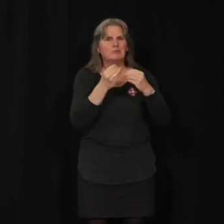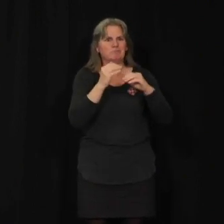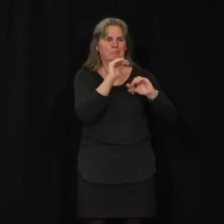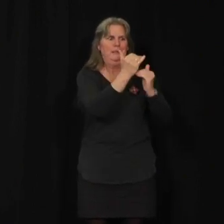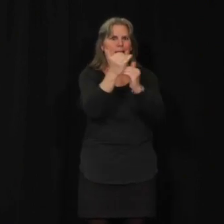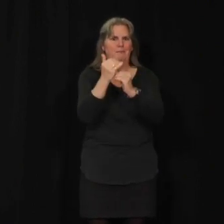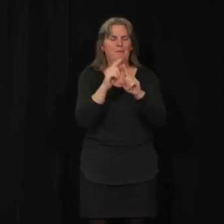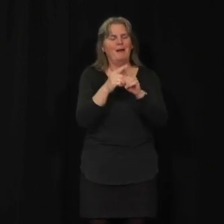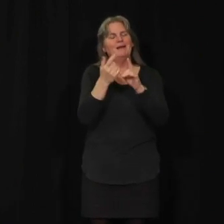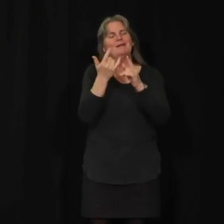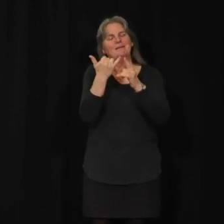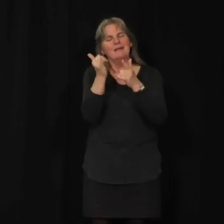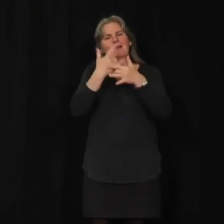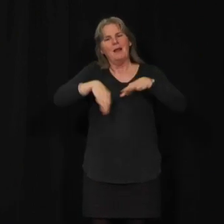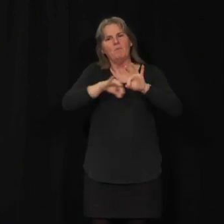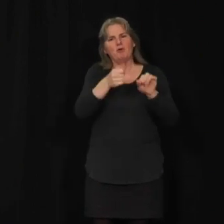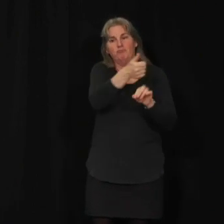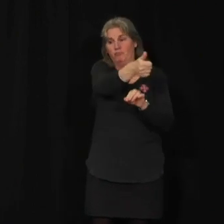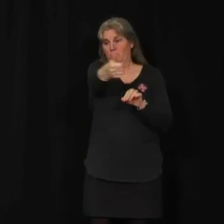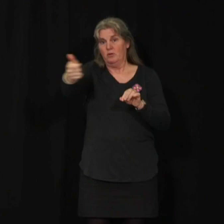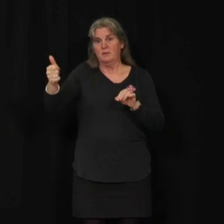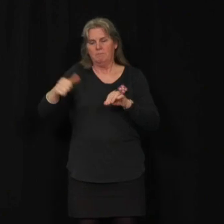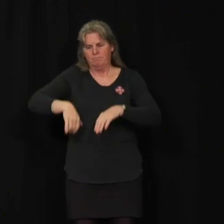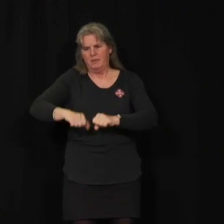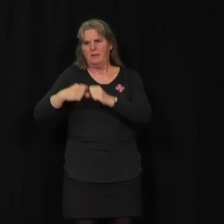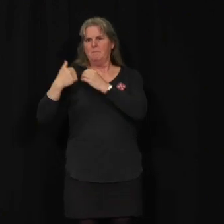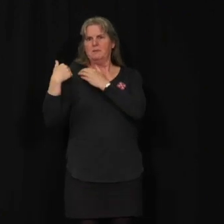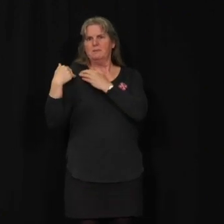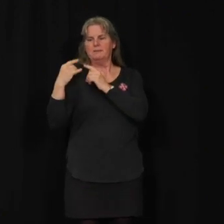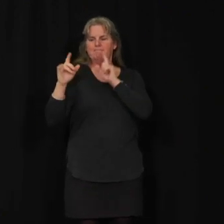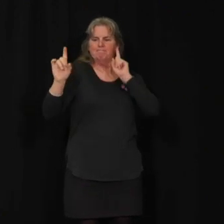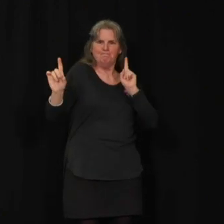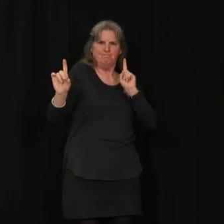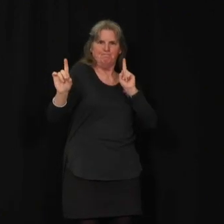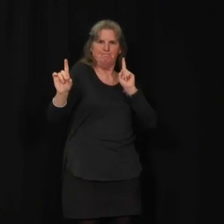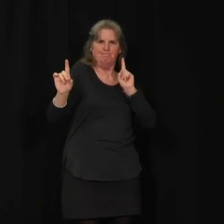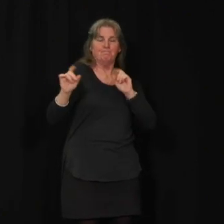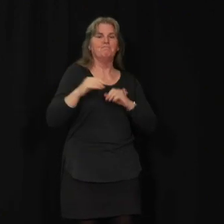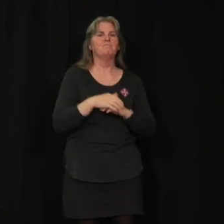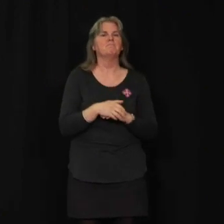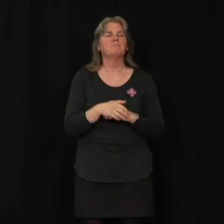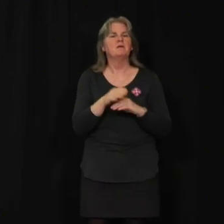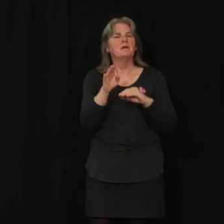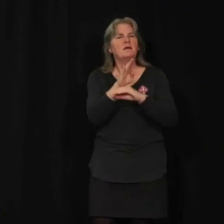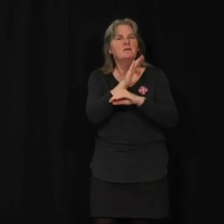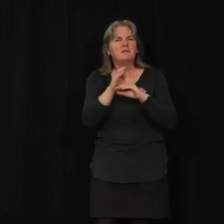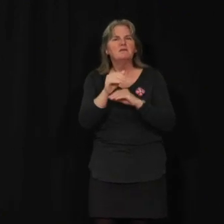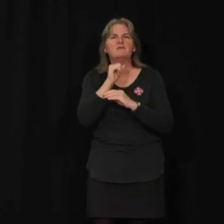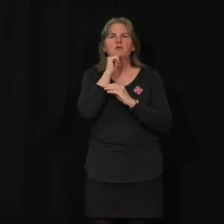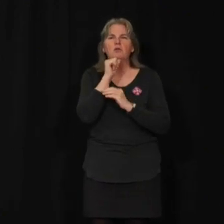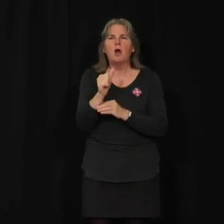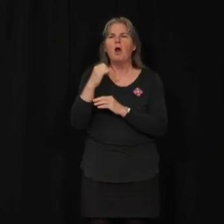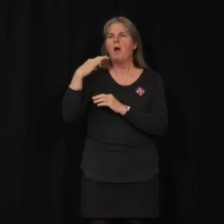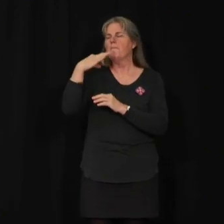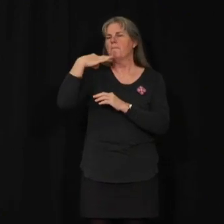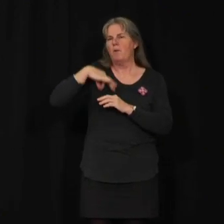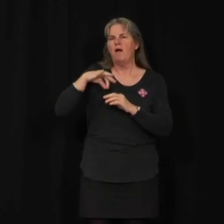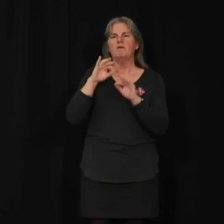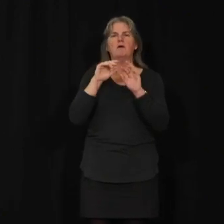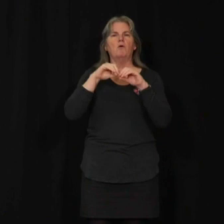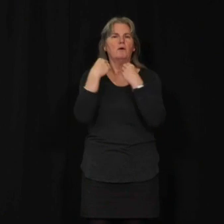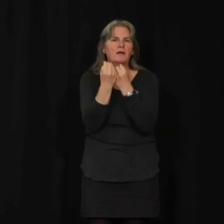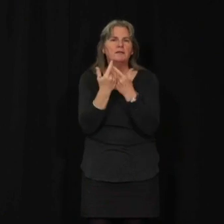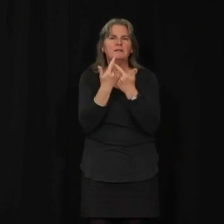to be mindful of how close we are to others. As businesses and nonprofits and organizations decide to reopen and